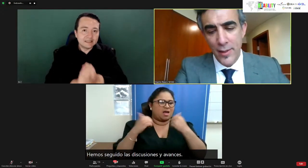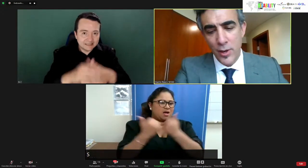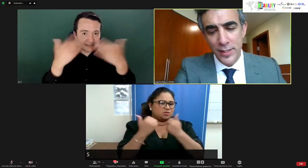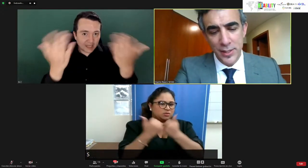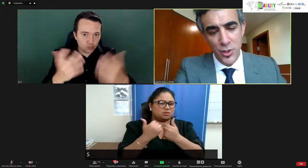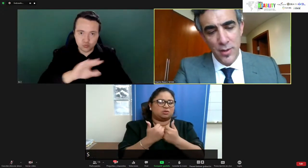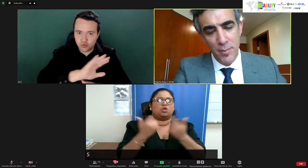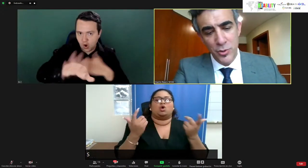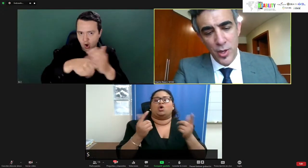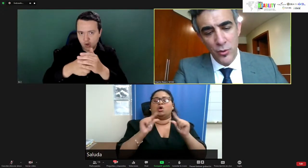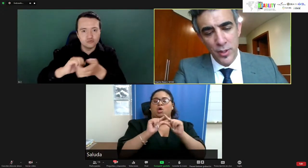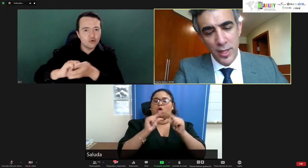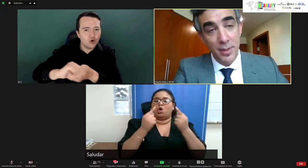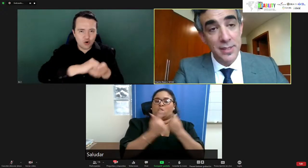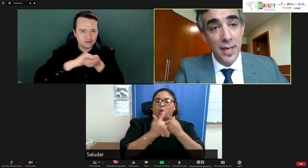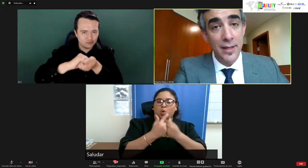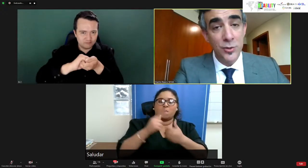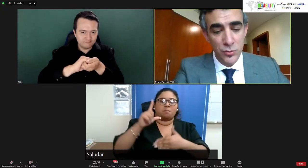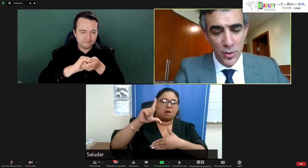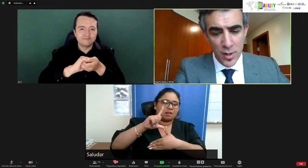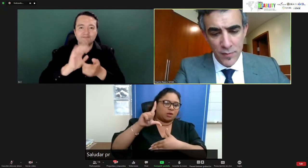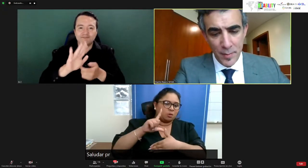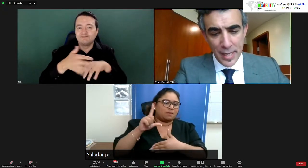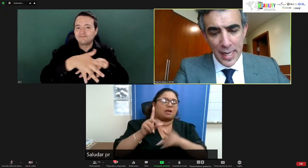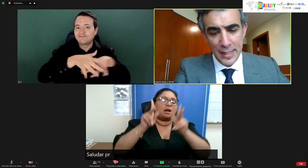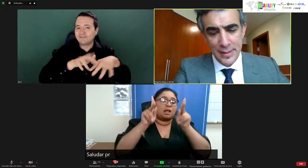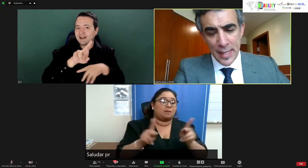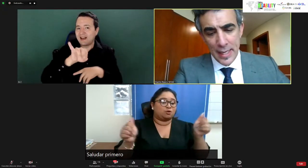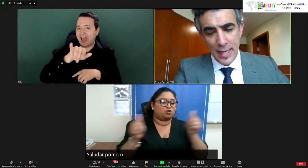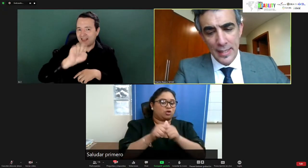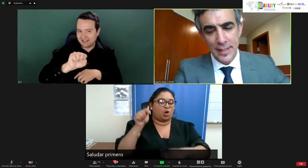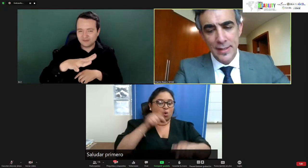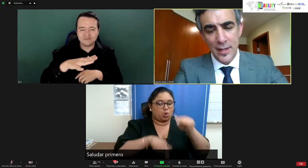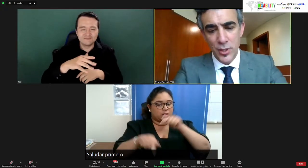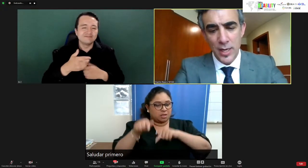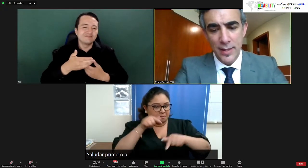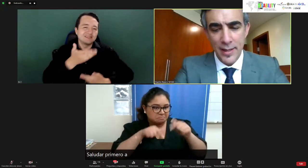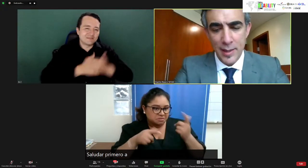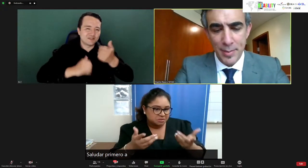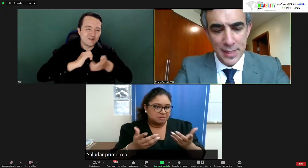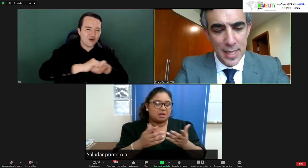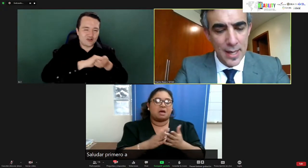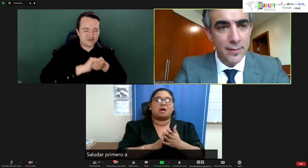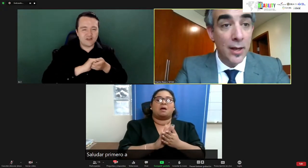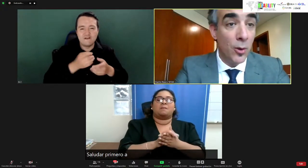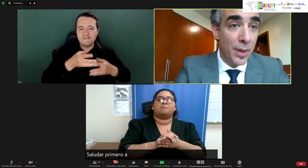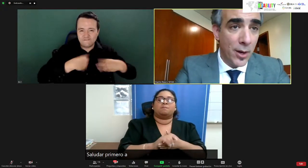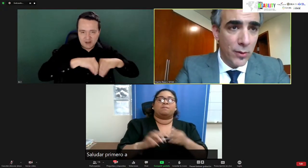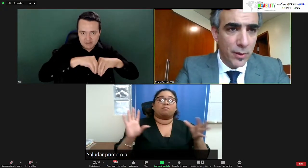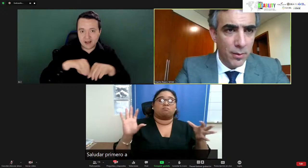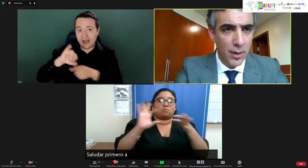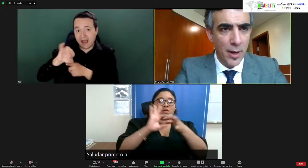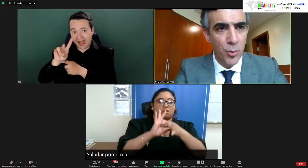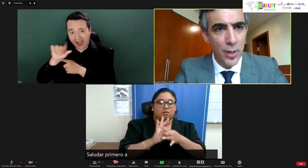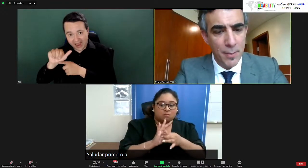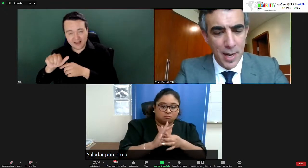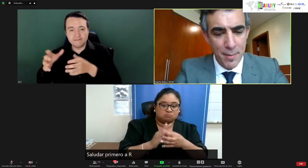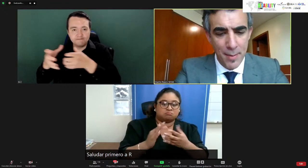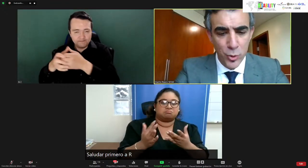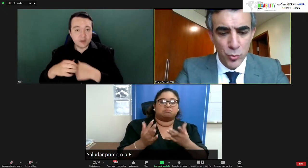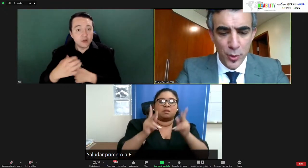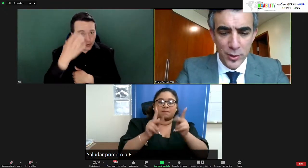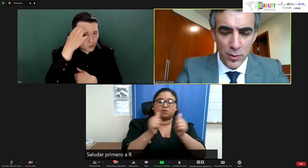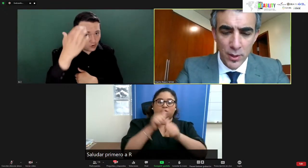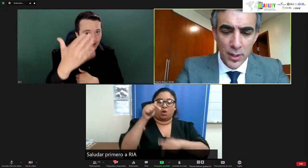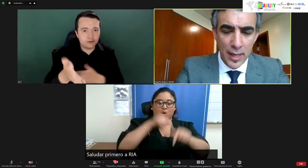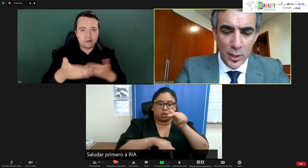the organizations the realities as well and all the ida the